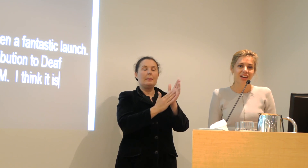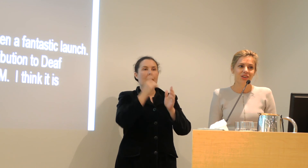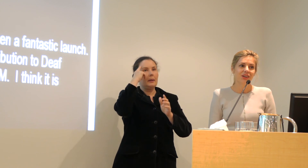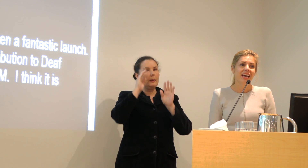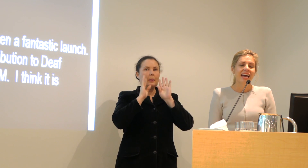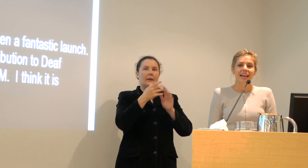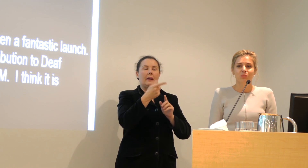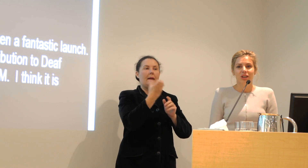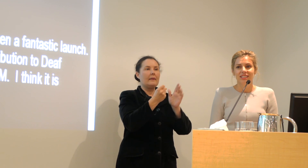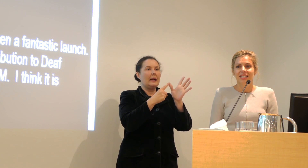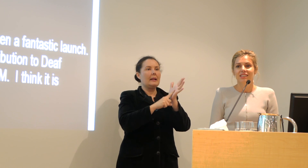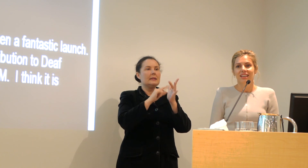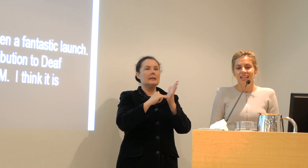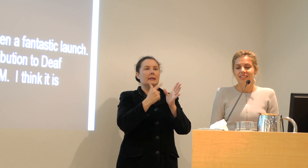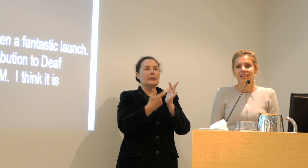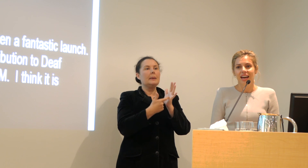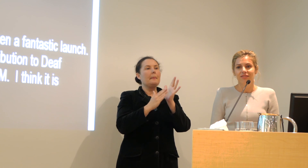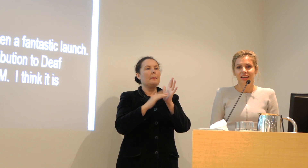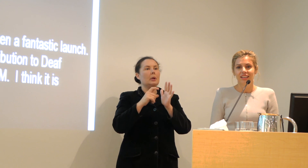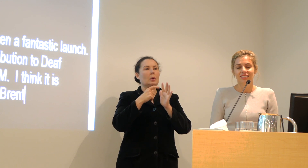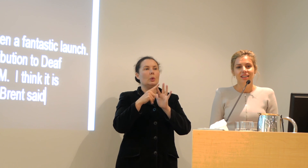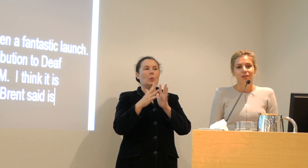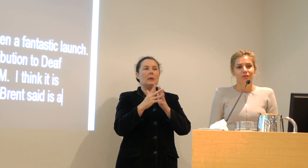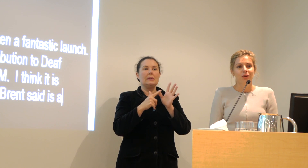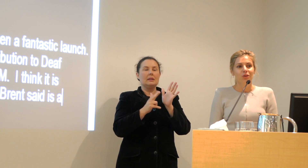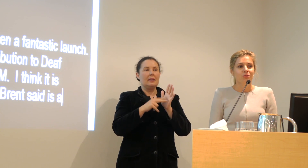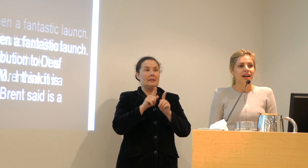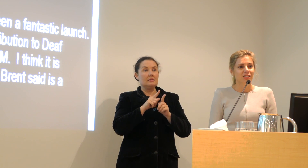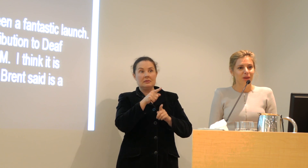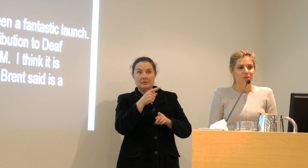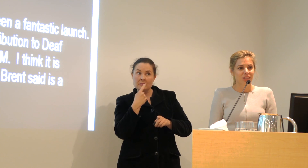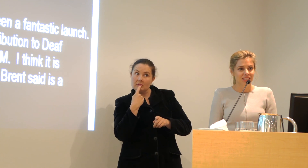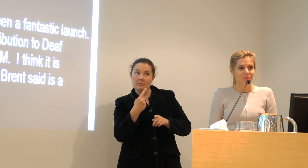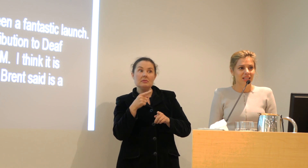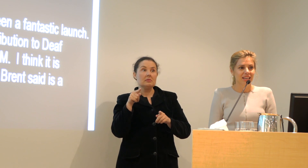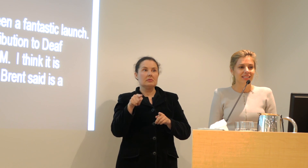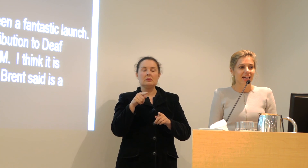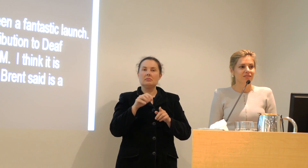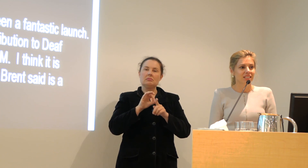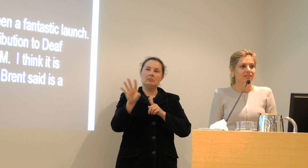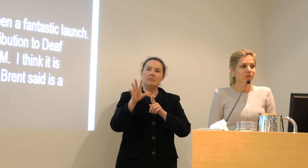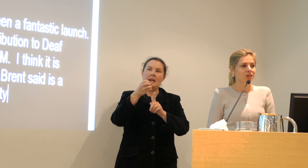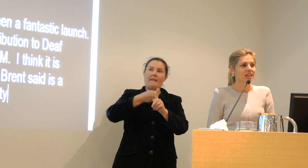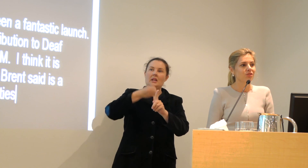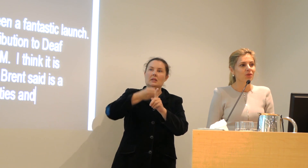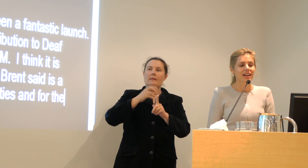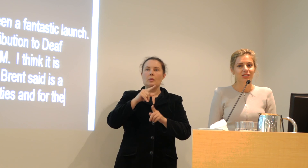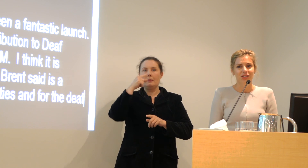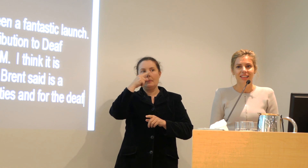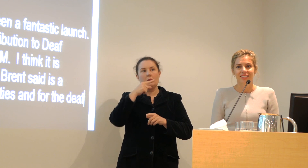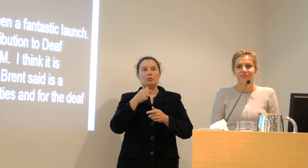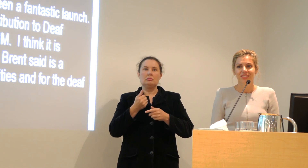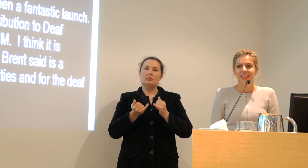McEwen there, who, as Brent said, is a fantastic advocate for the rights of people with disabilities and for the deaf community